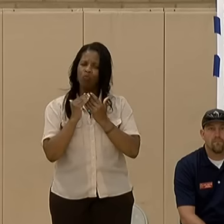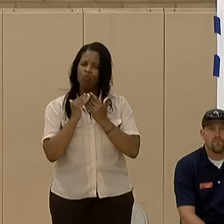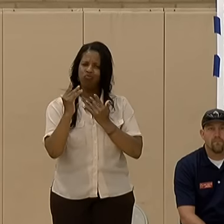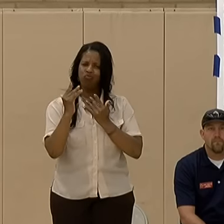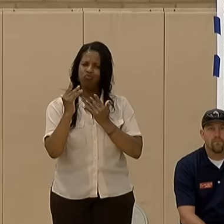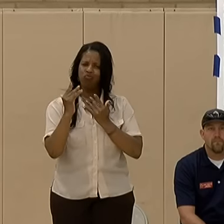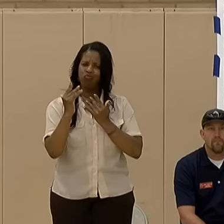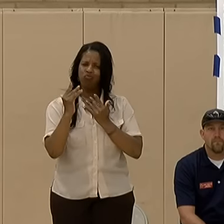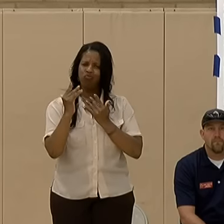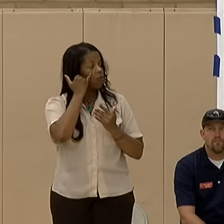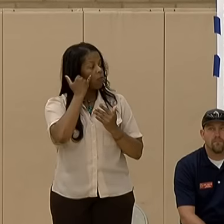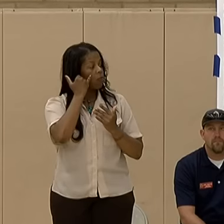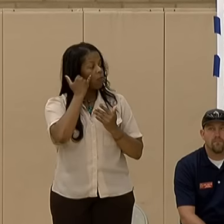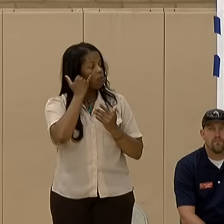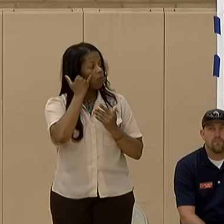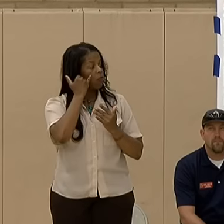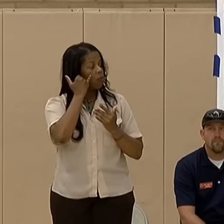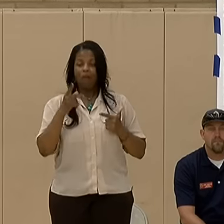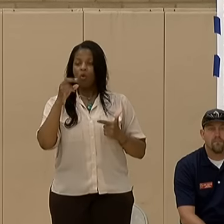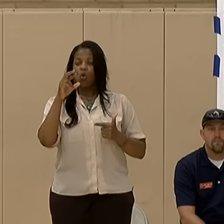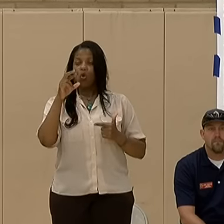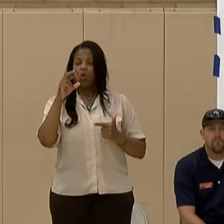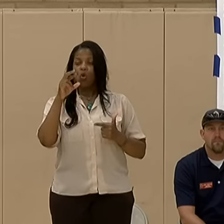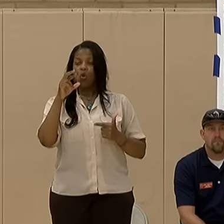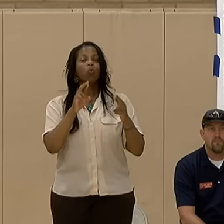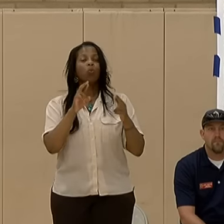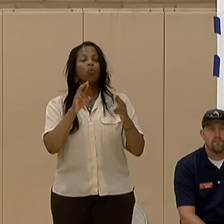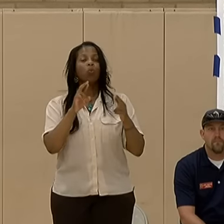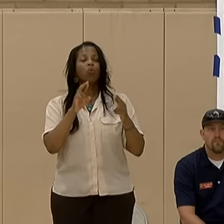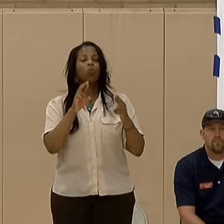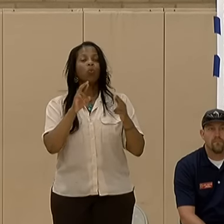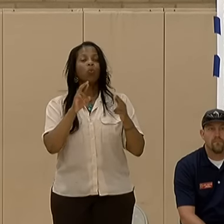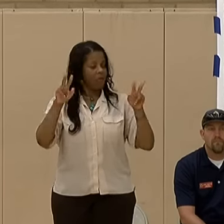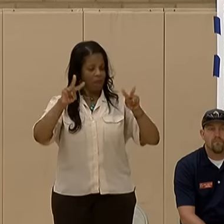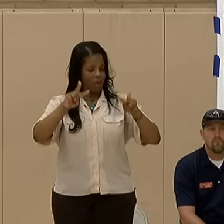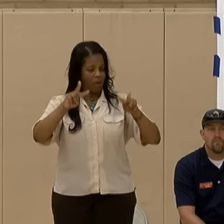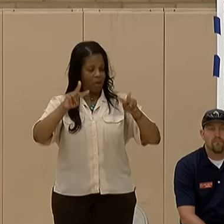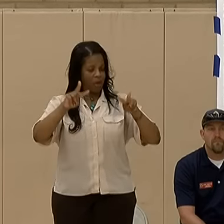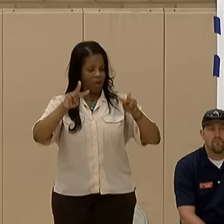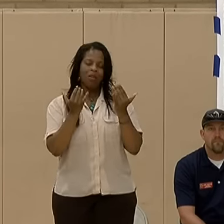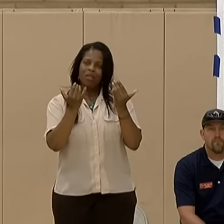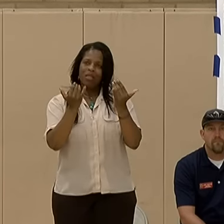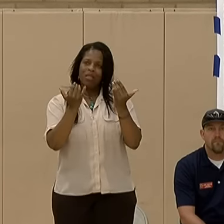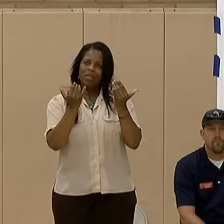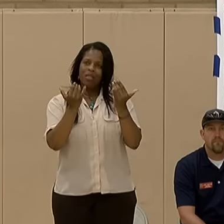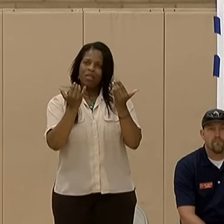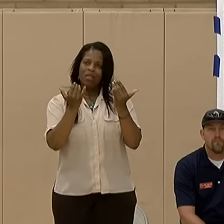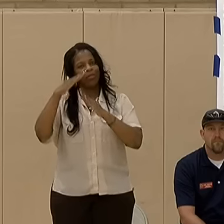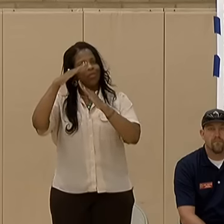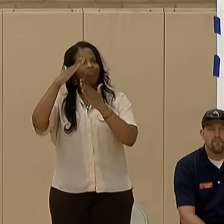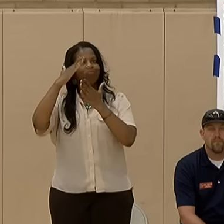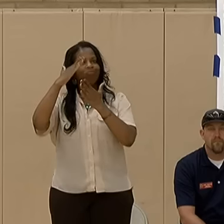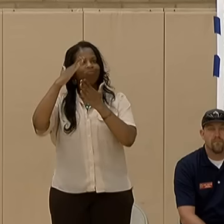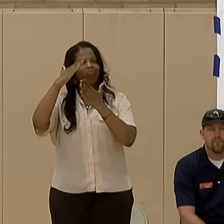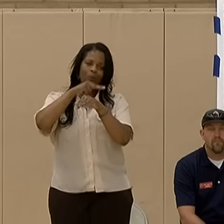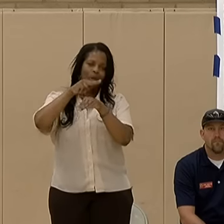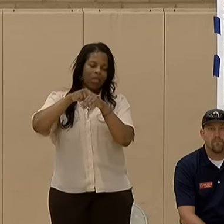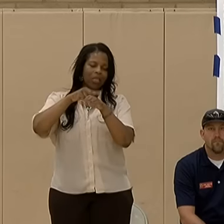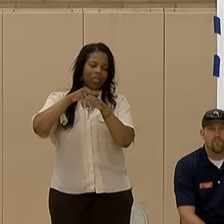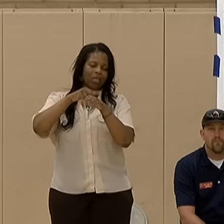you who live in the Kern River Valley, fires in this area usually burn to the top of Cooks Peak, and we're able to